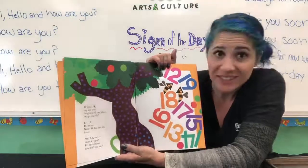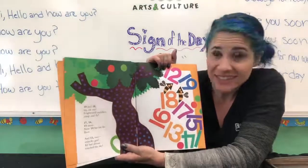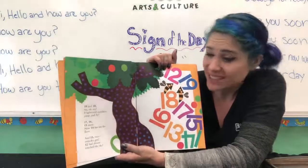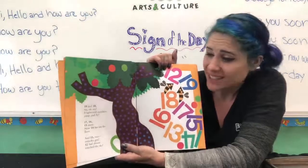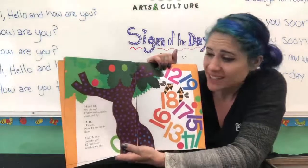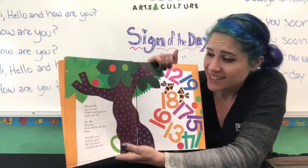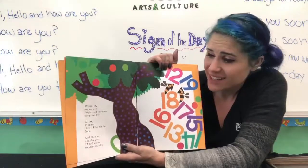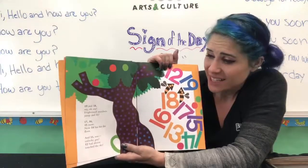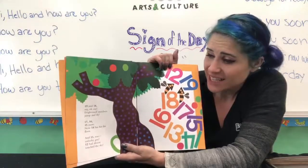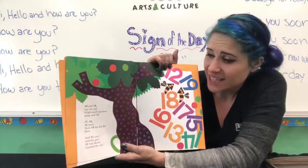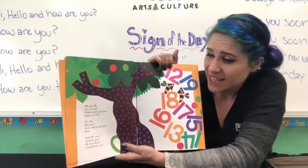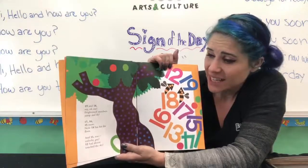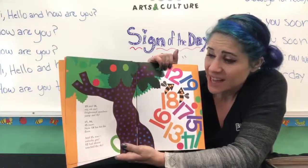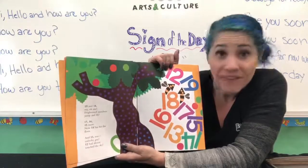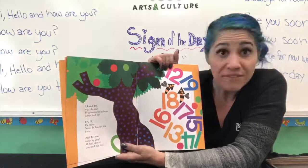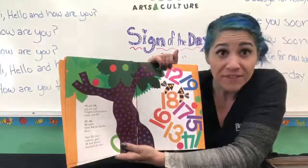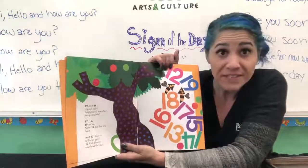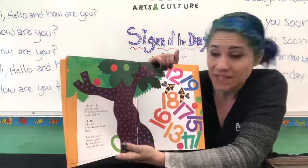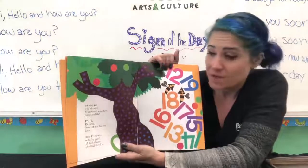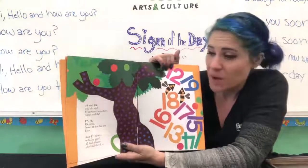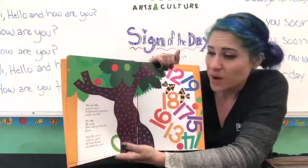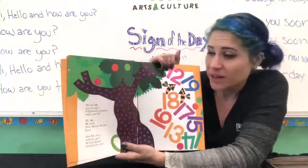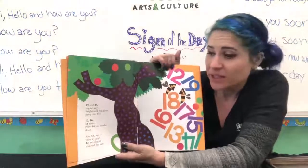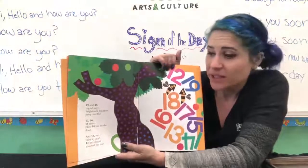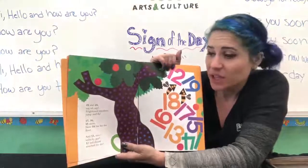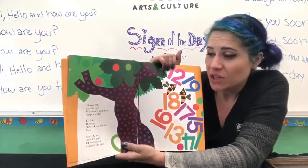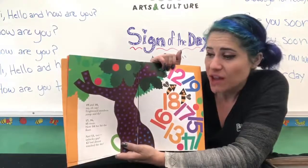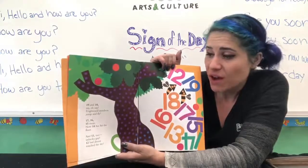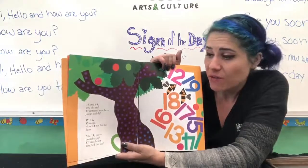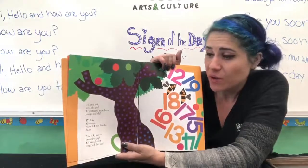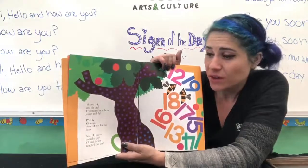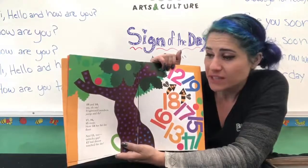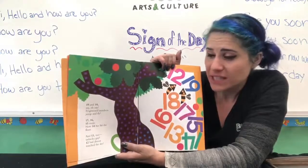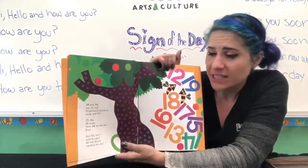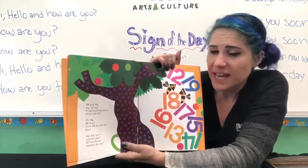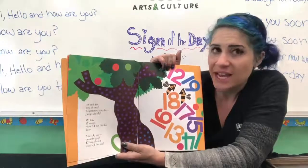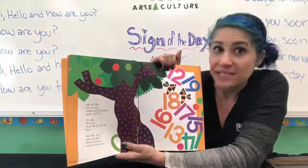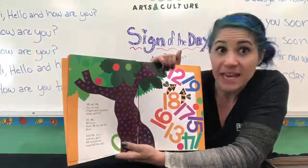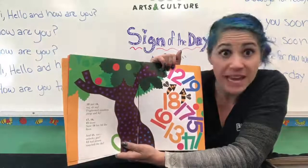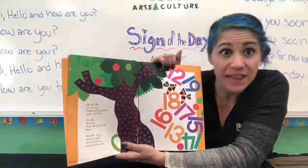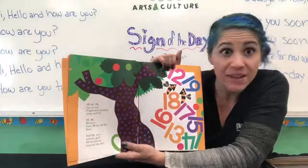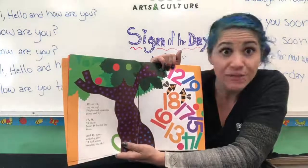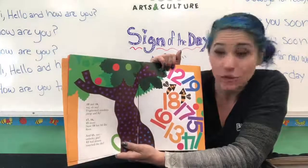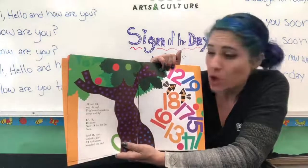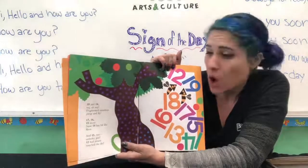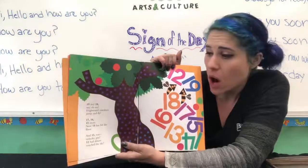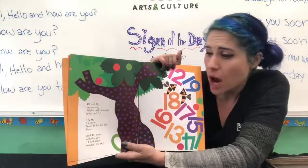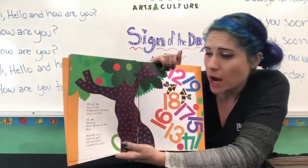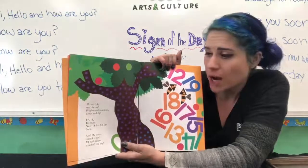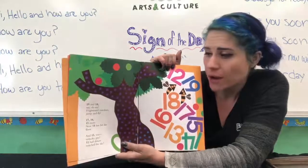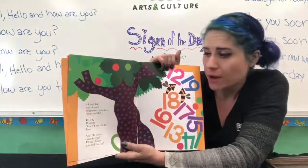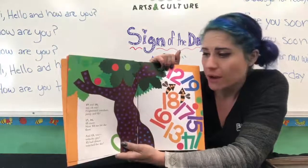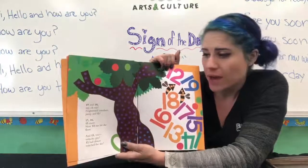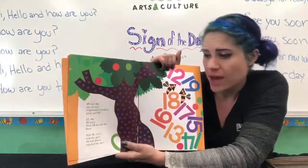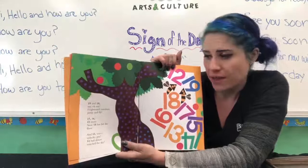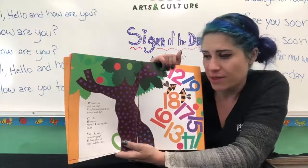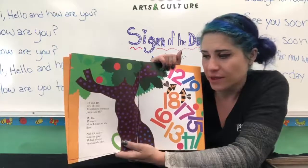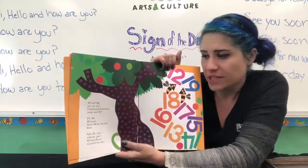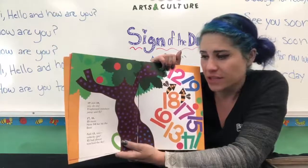17, 16, 15 more. Now 14 has hit the floor, and 13,